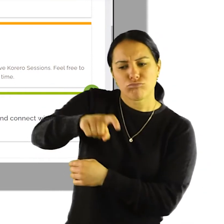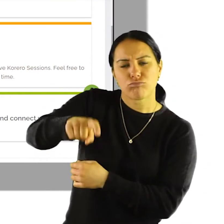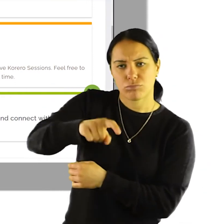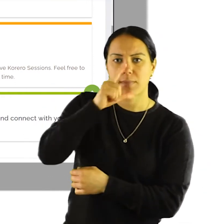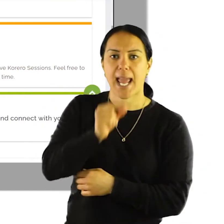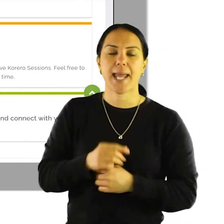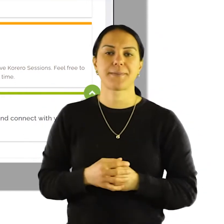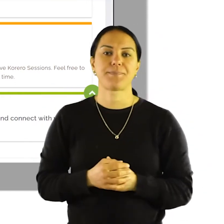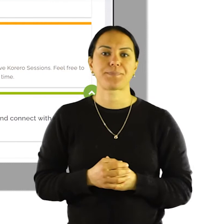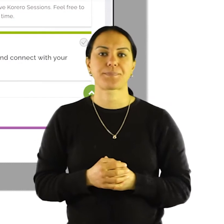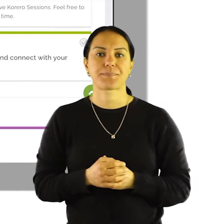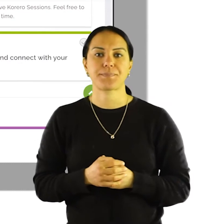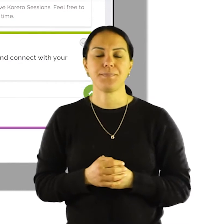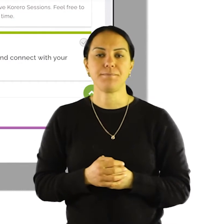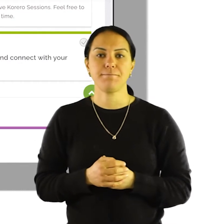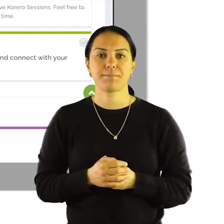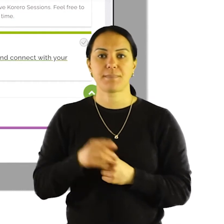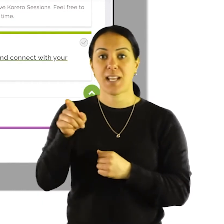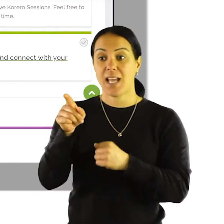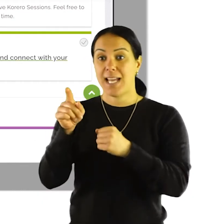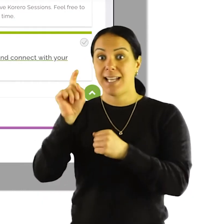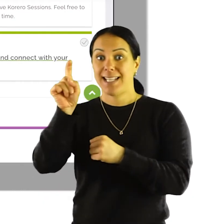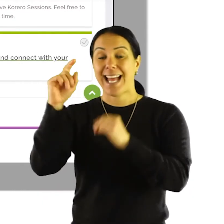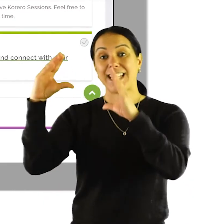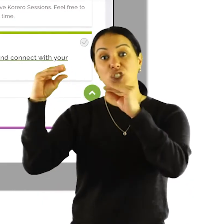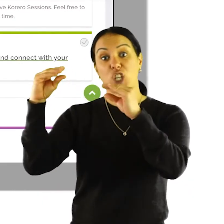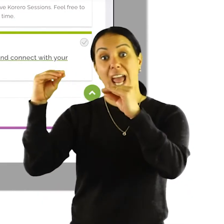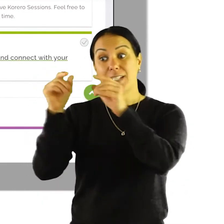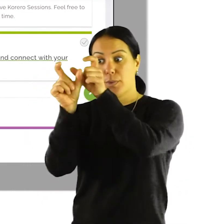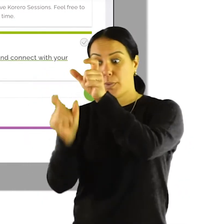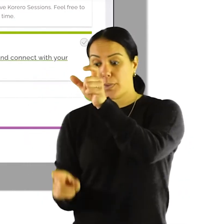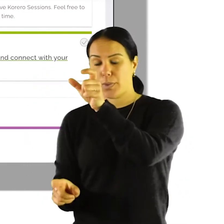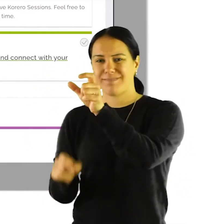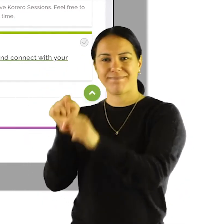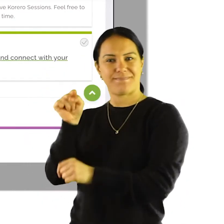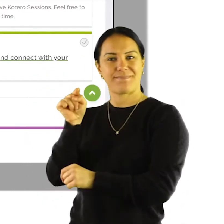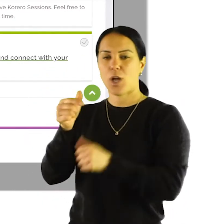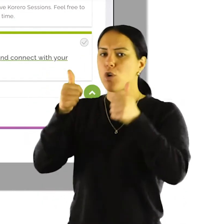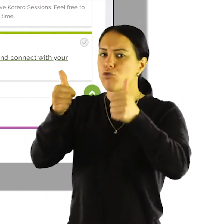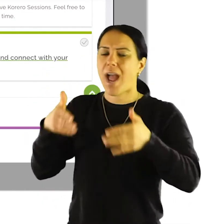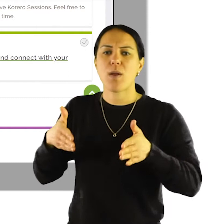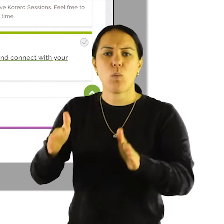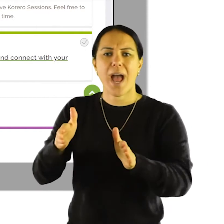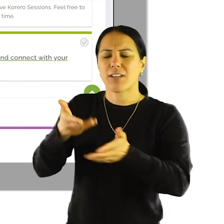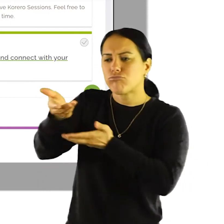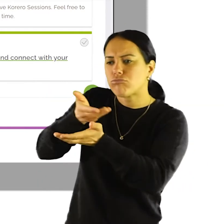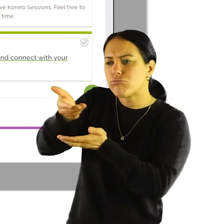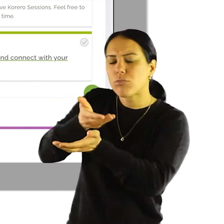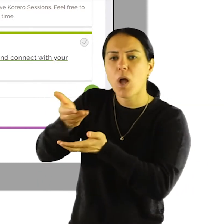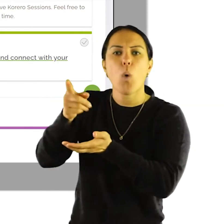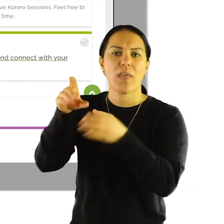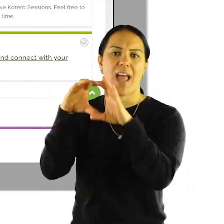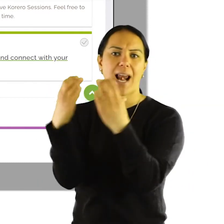Underneath the Zoom chat, Zoom is a chat function. This is a really great way to chat with your